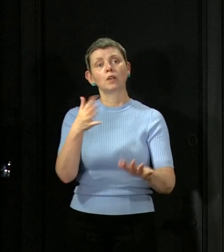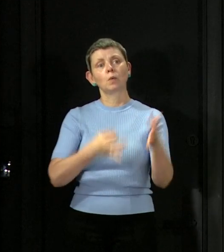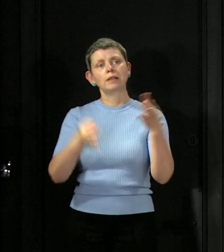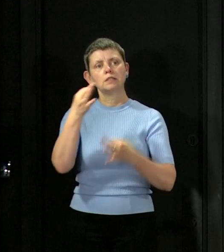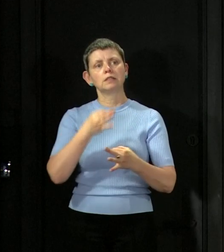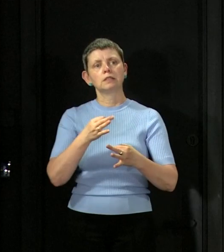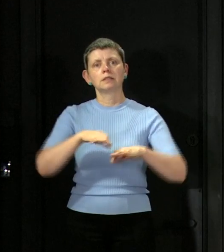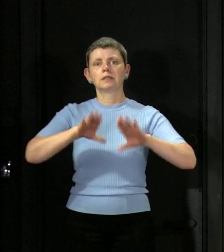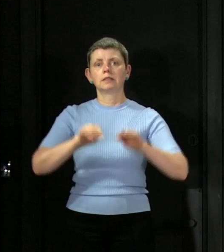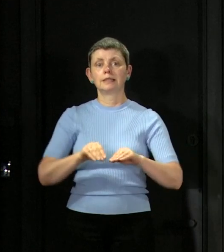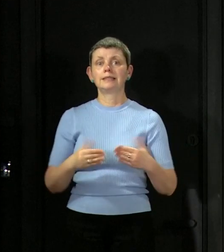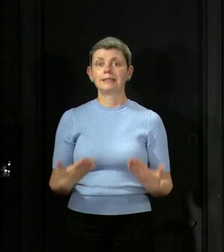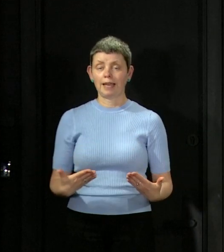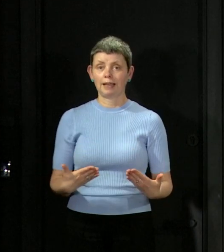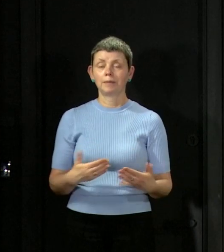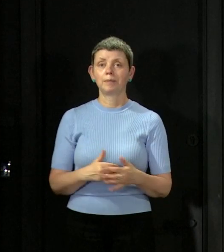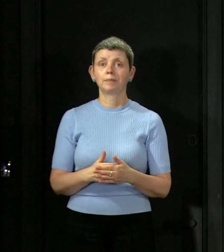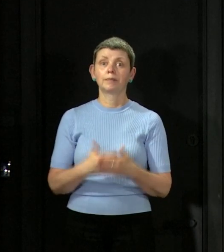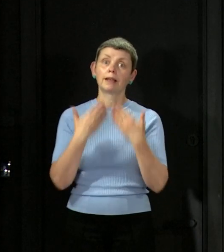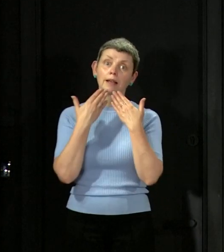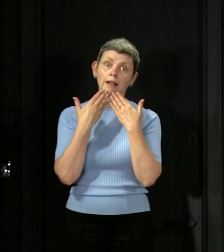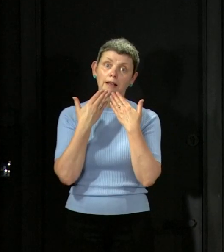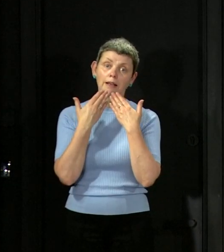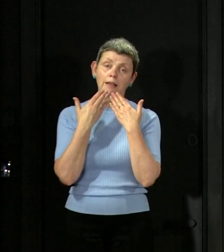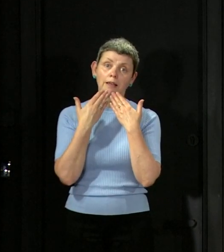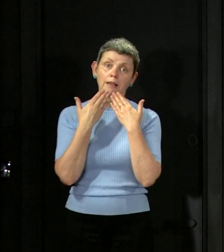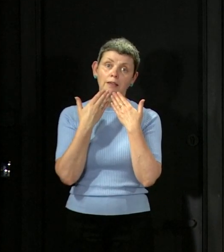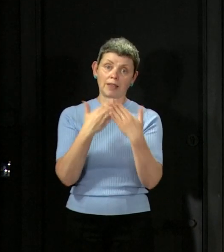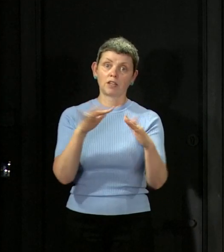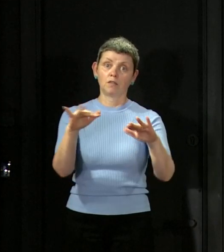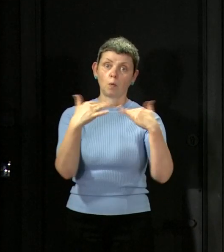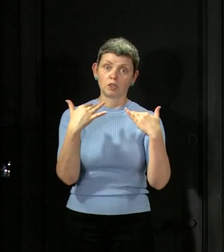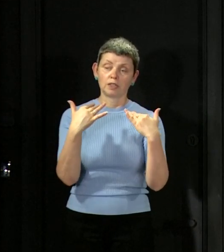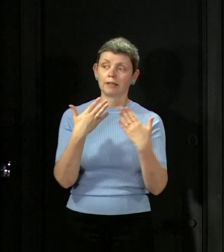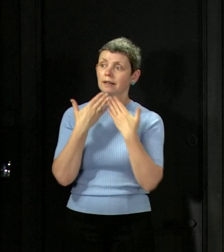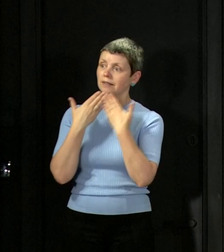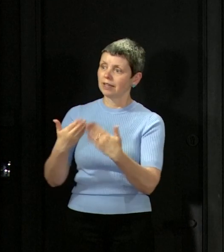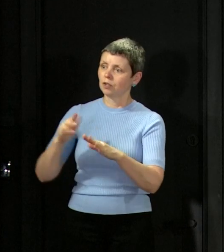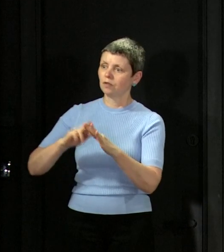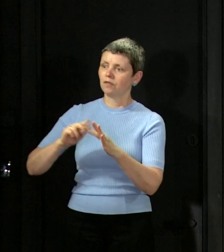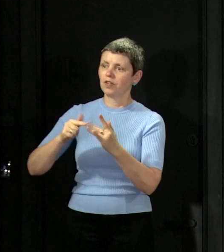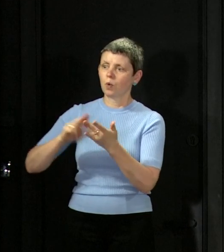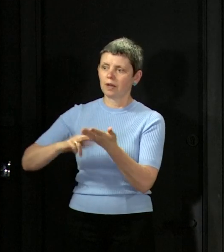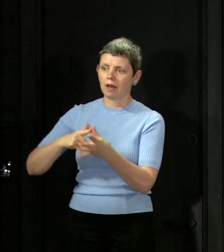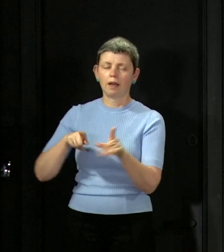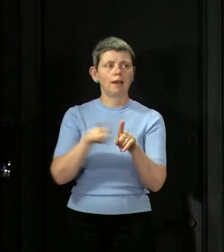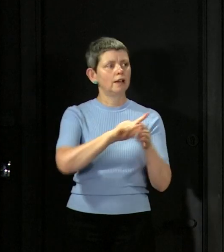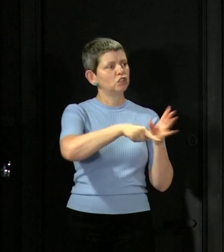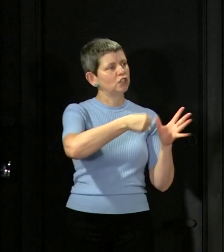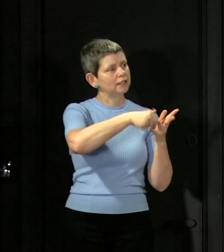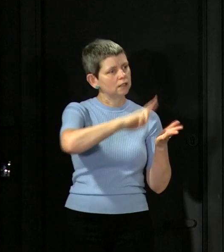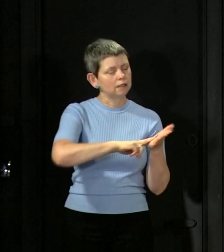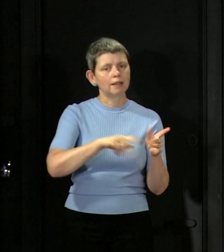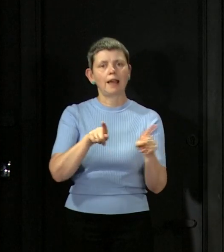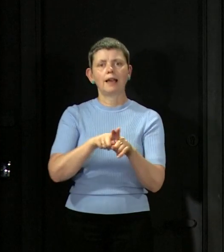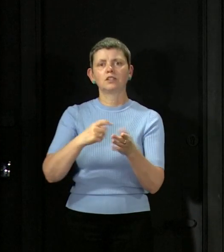today. Can I thank all of you for joining us? Can I particularly thank Fiona and Jason and